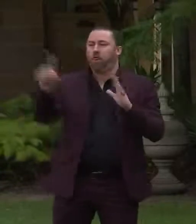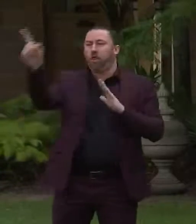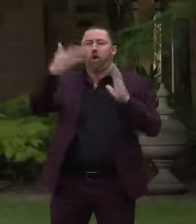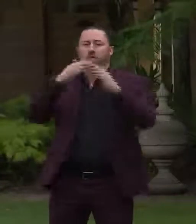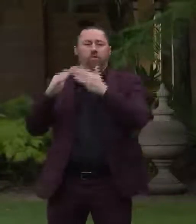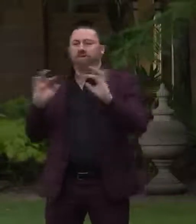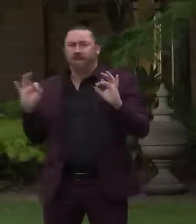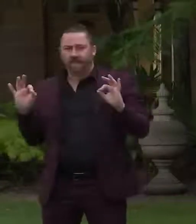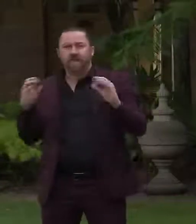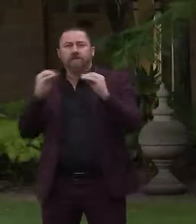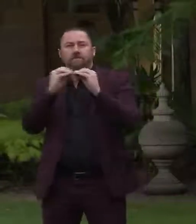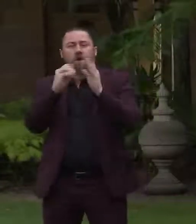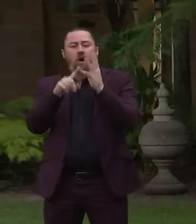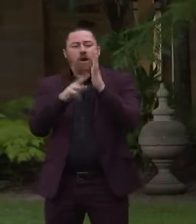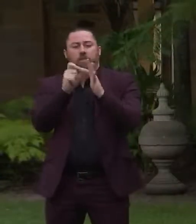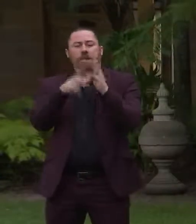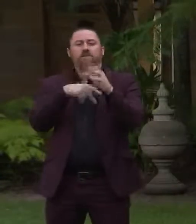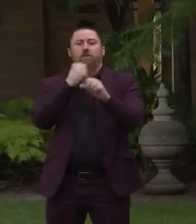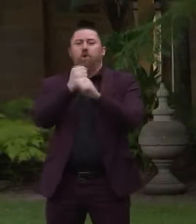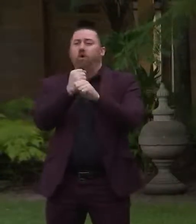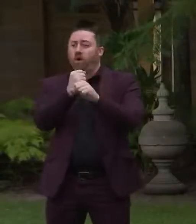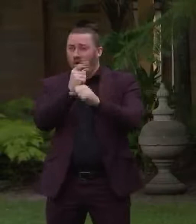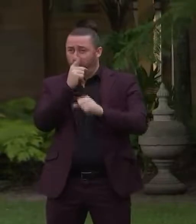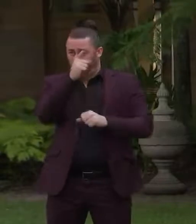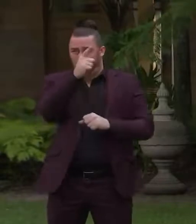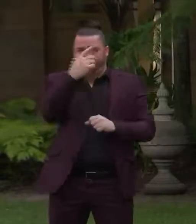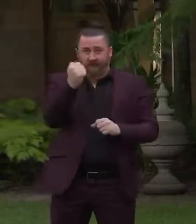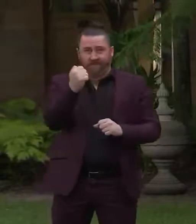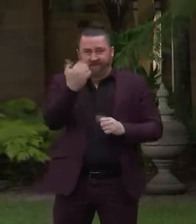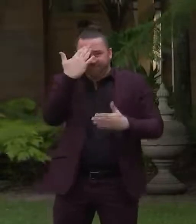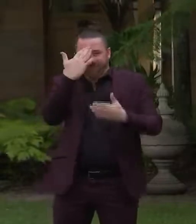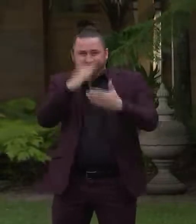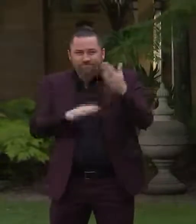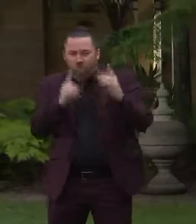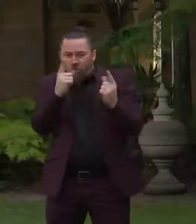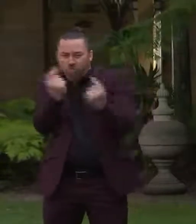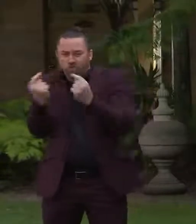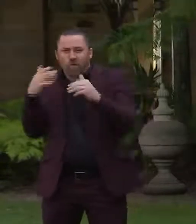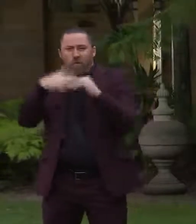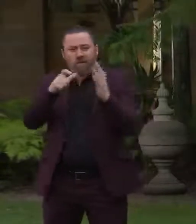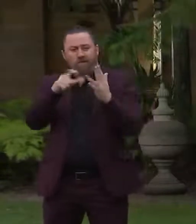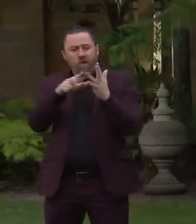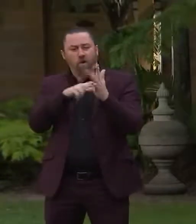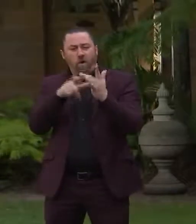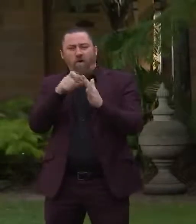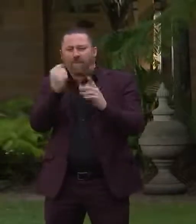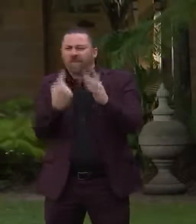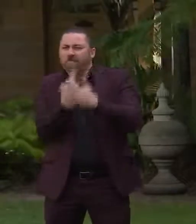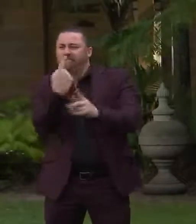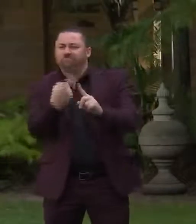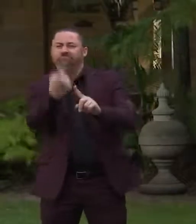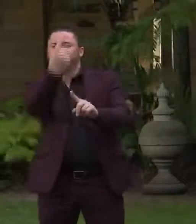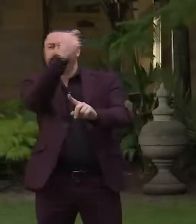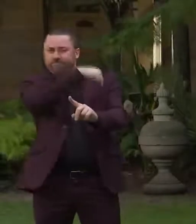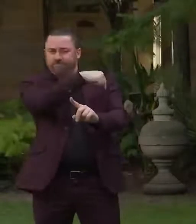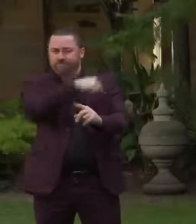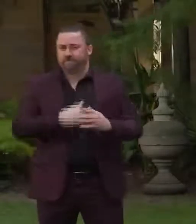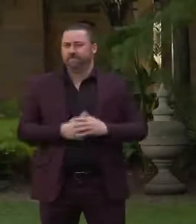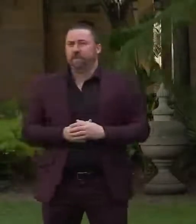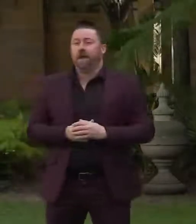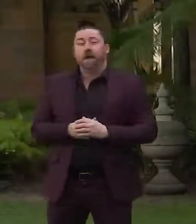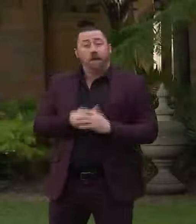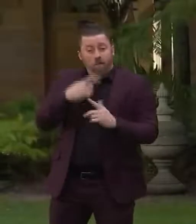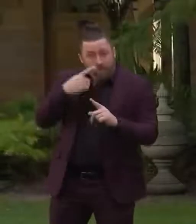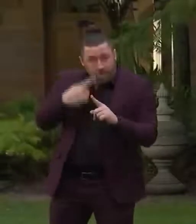course, Bundaberg has actually treated a COVID patient before as well. And I also want to confirm that we also do